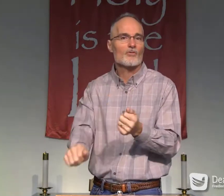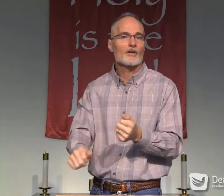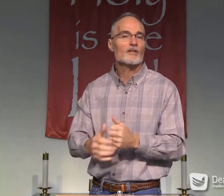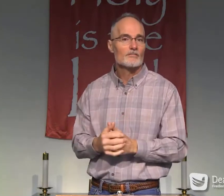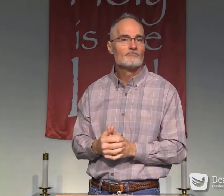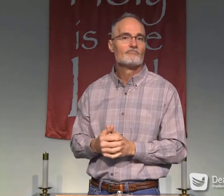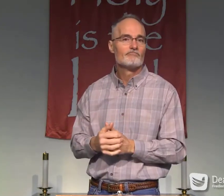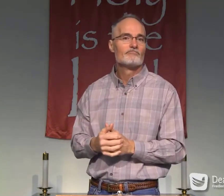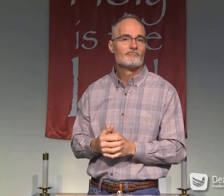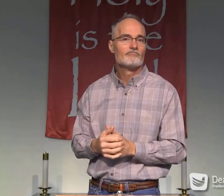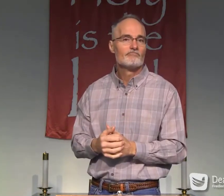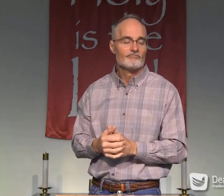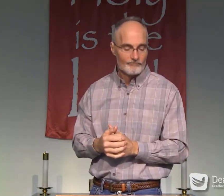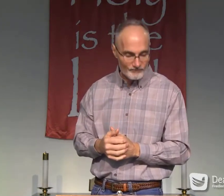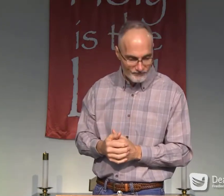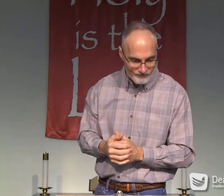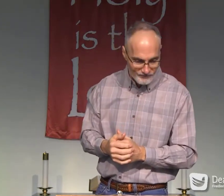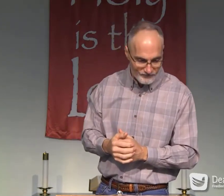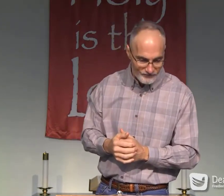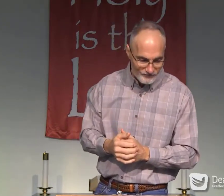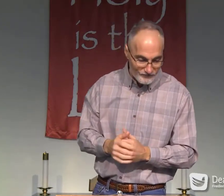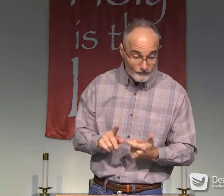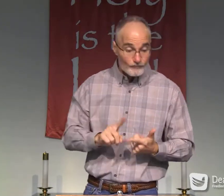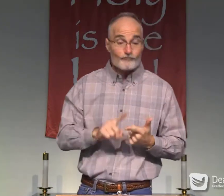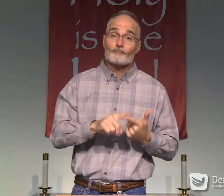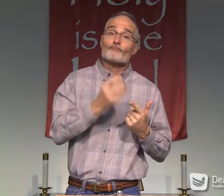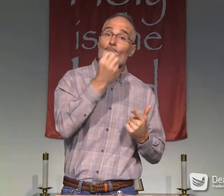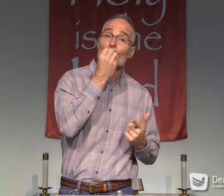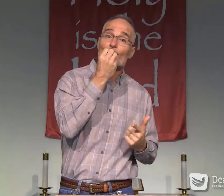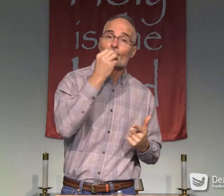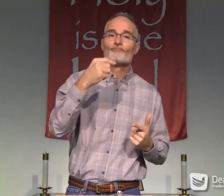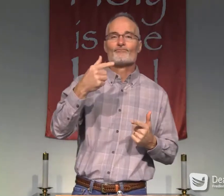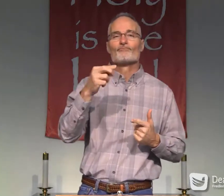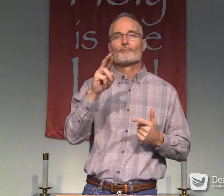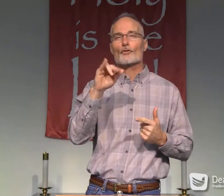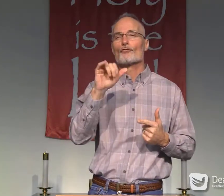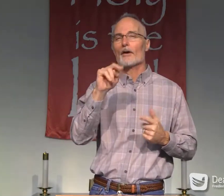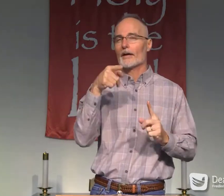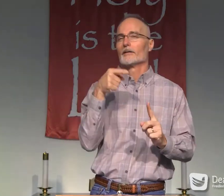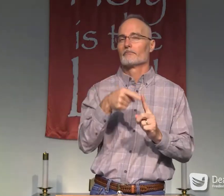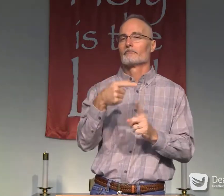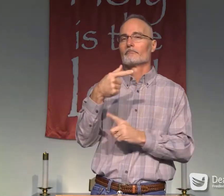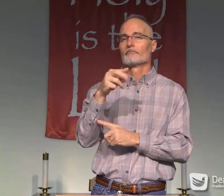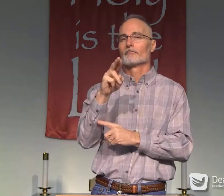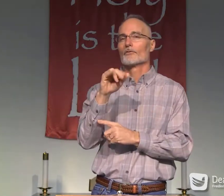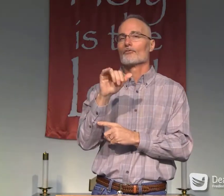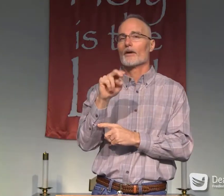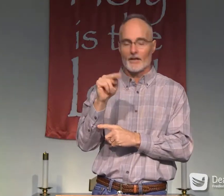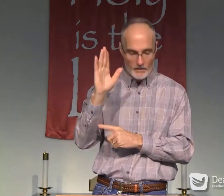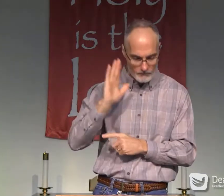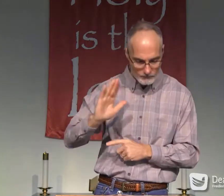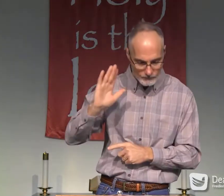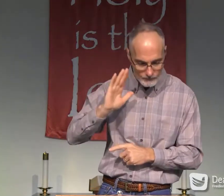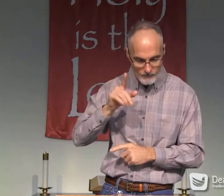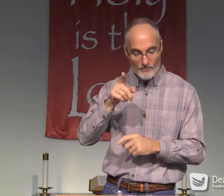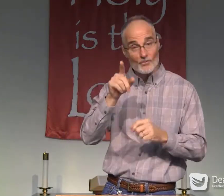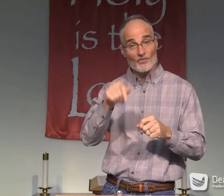clothes will be destroyed, right? The stitching will wear out, moths will eat it and destroy it. Food,